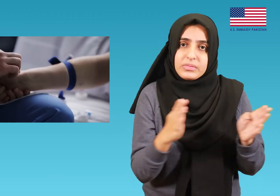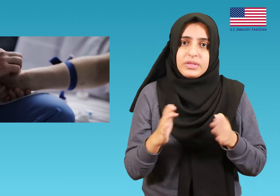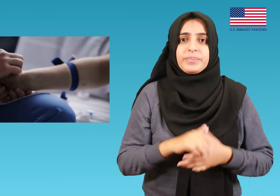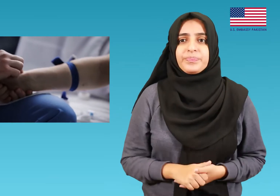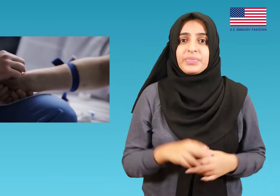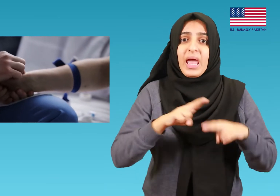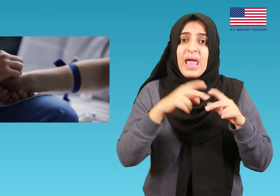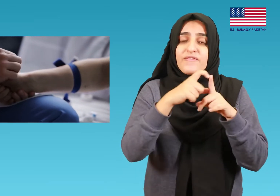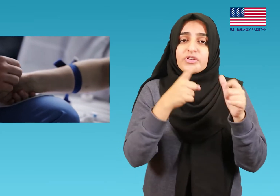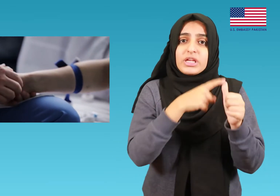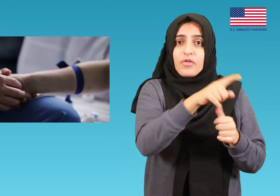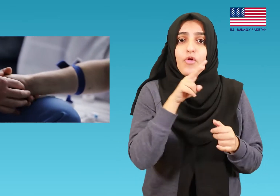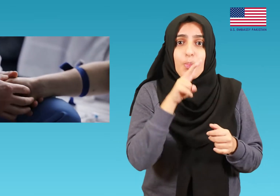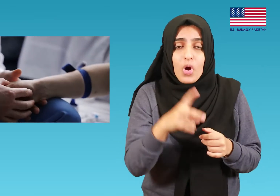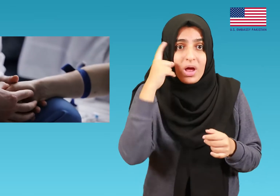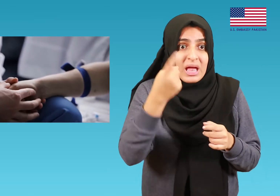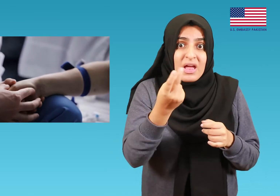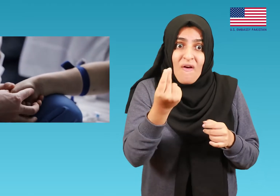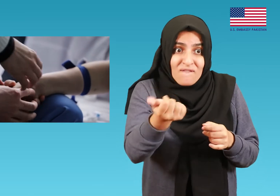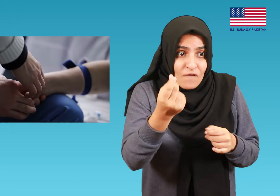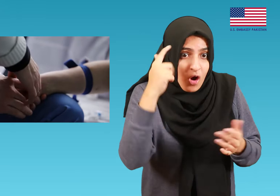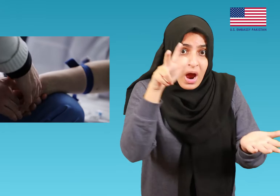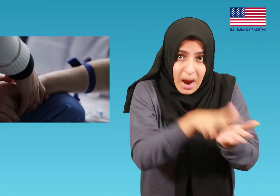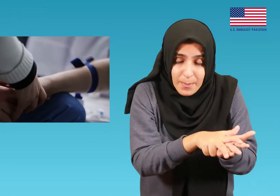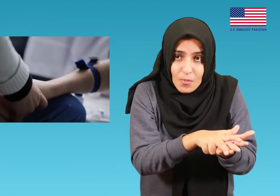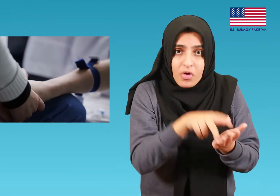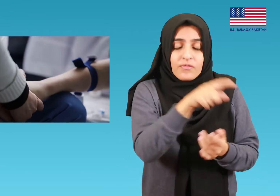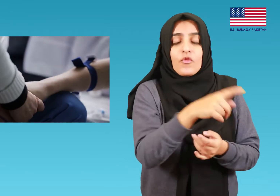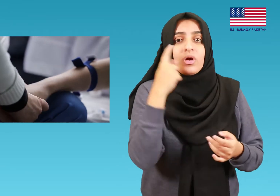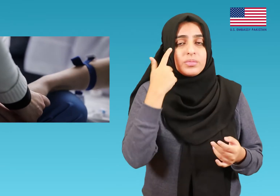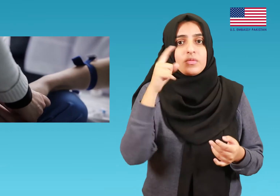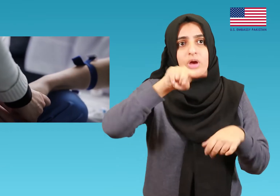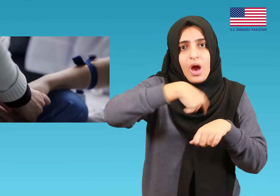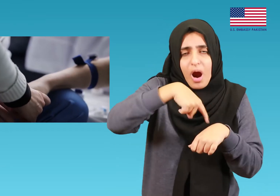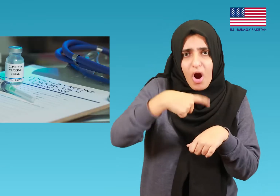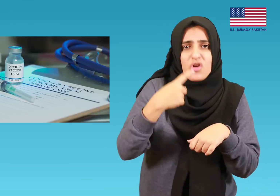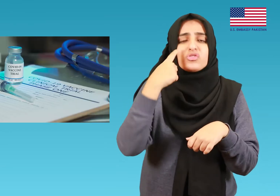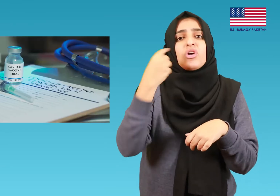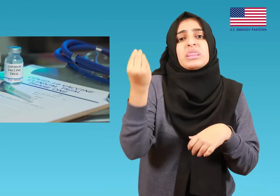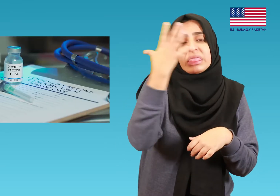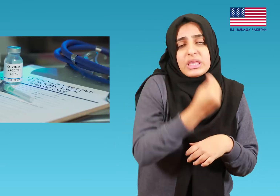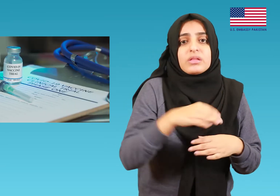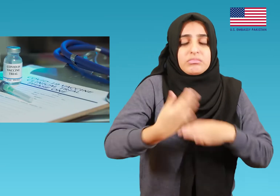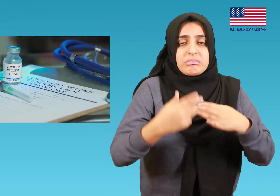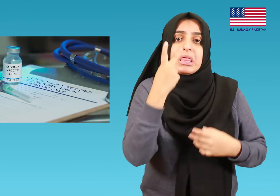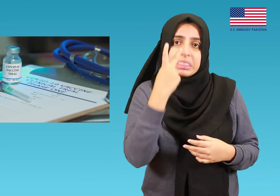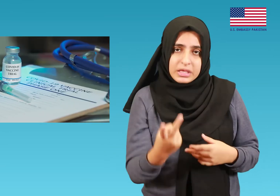The FDA has said that in an emergency, an approval will be acted on within hours or days.